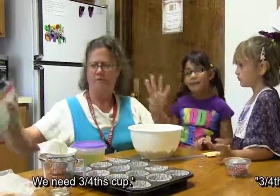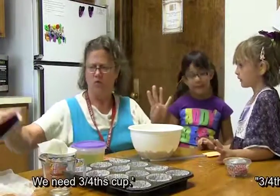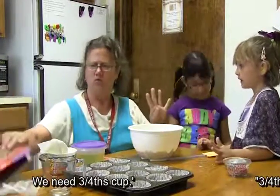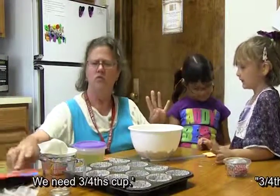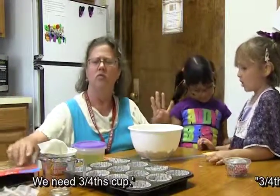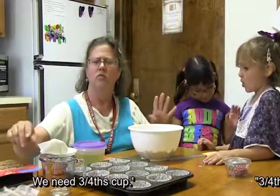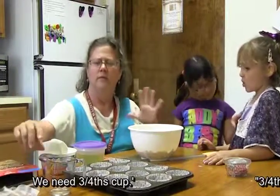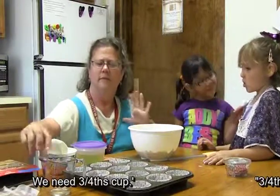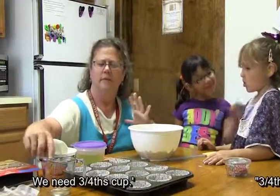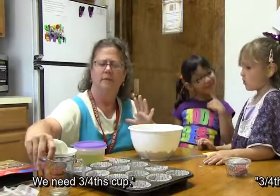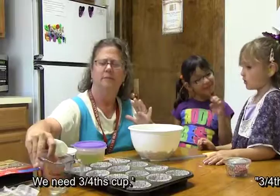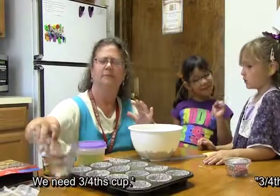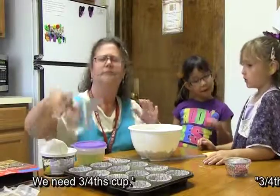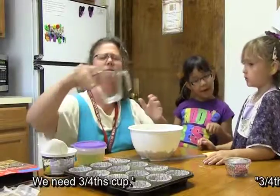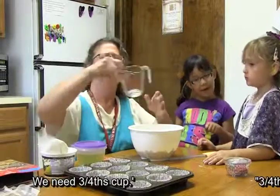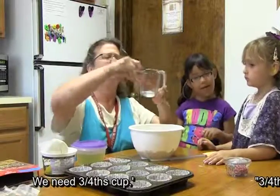need 3/4 cup. 3/4.